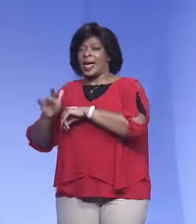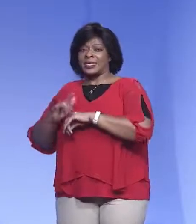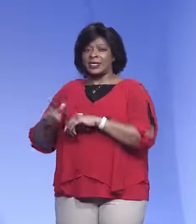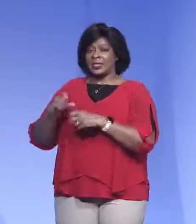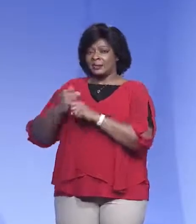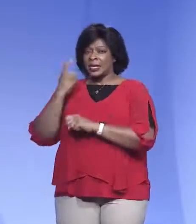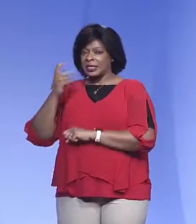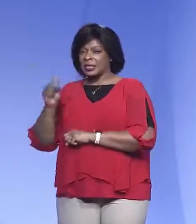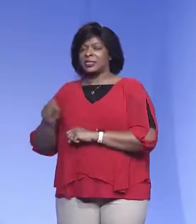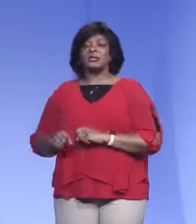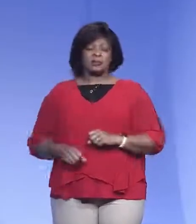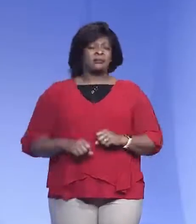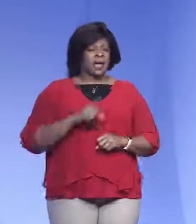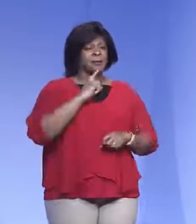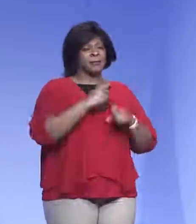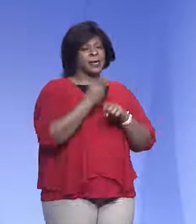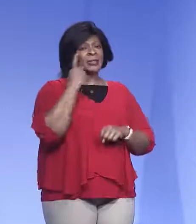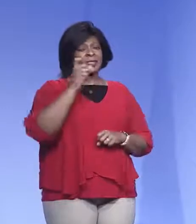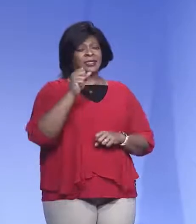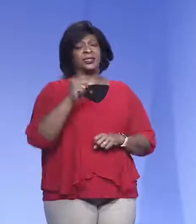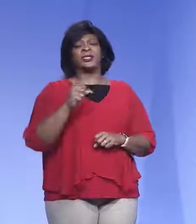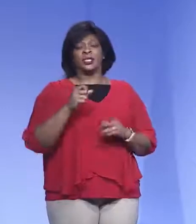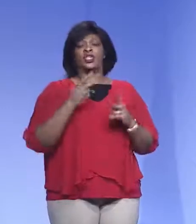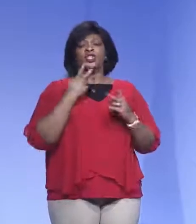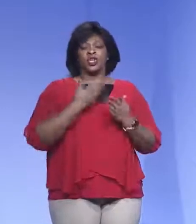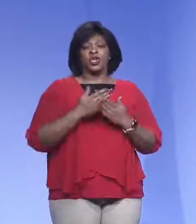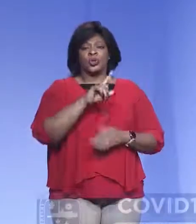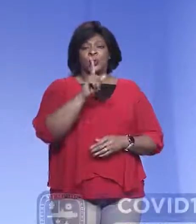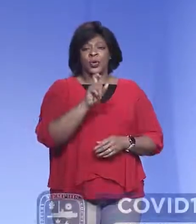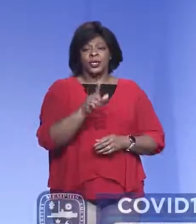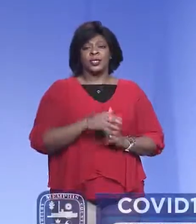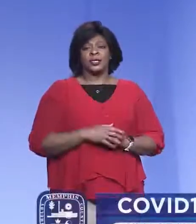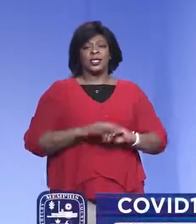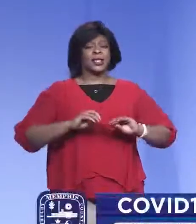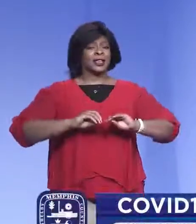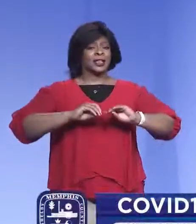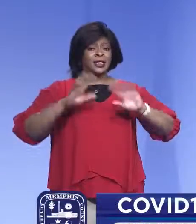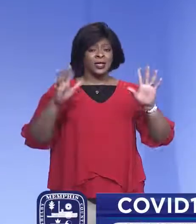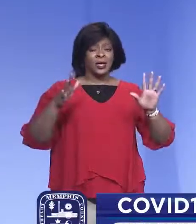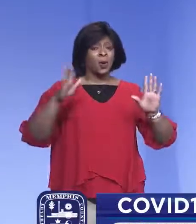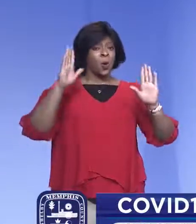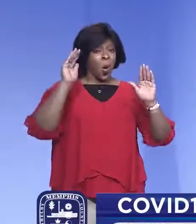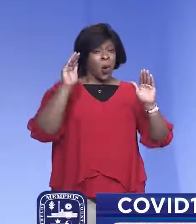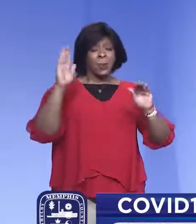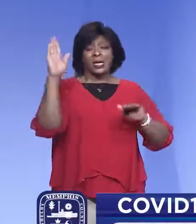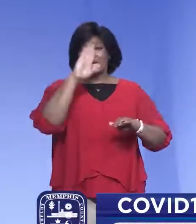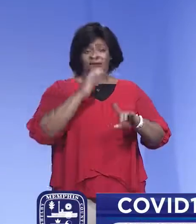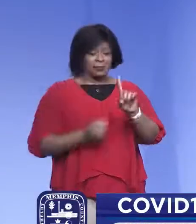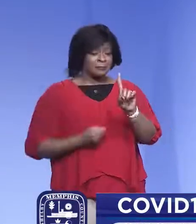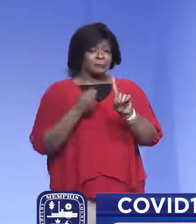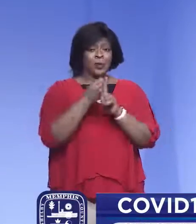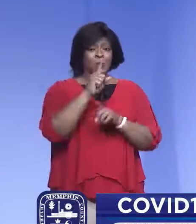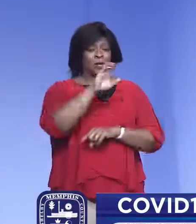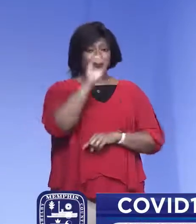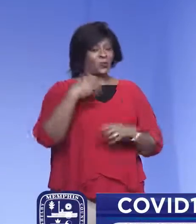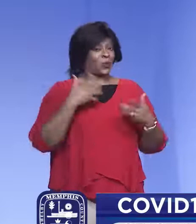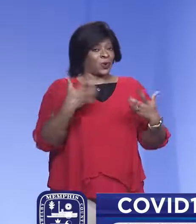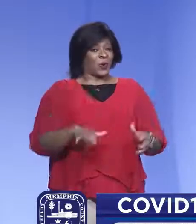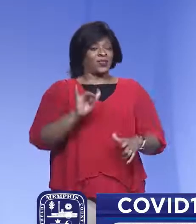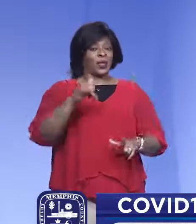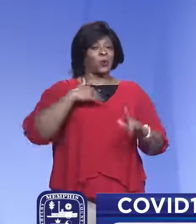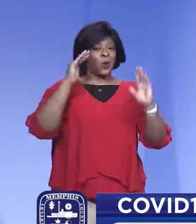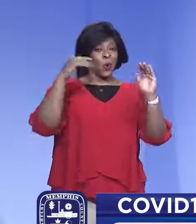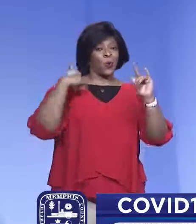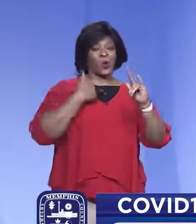that make sense? It absolutely makes sense, Jay. It's a very logical question. And clearly, we hope that we never get to 100% because we always hope that